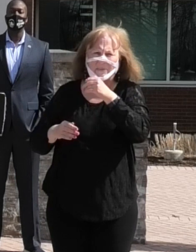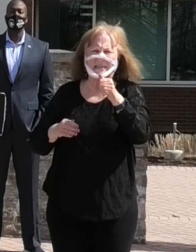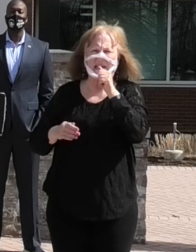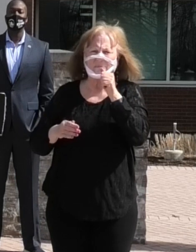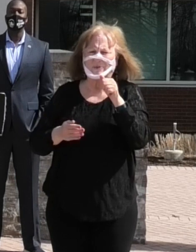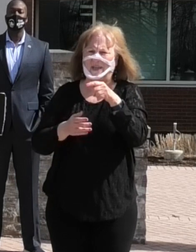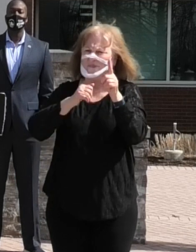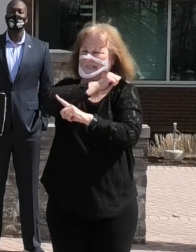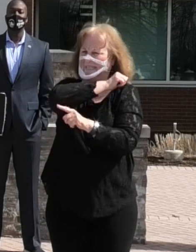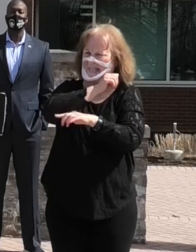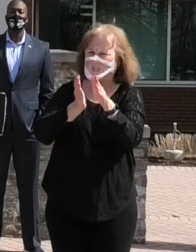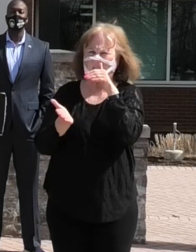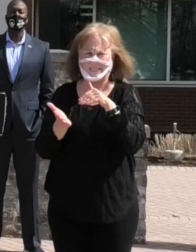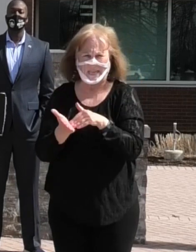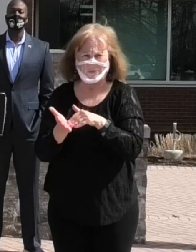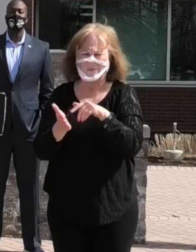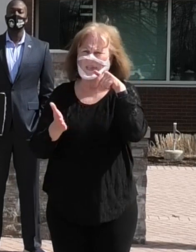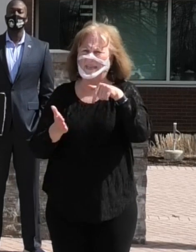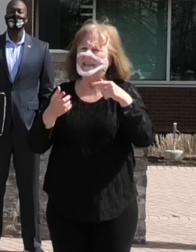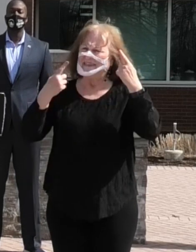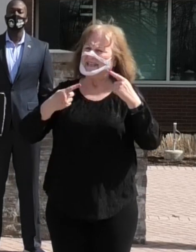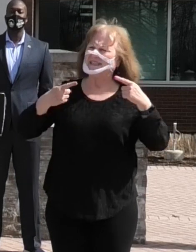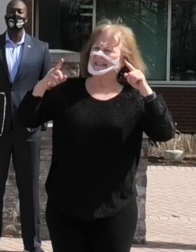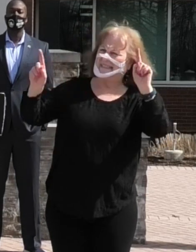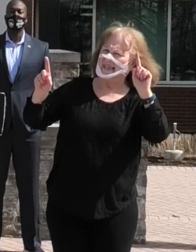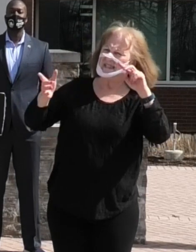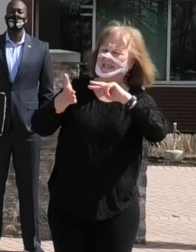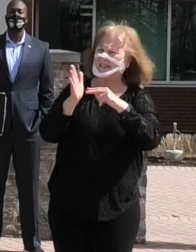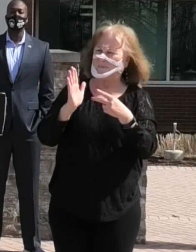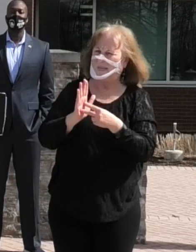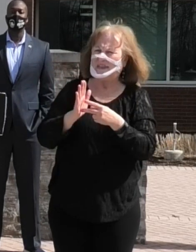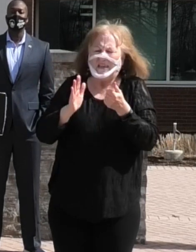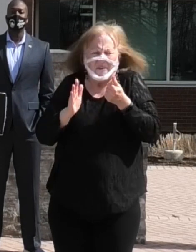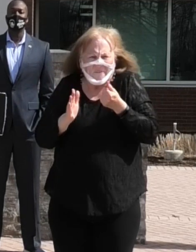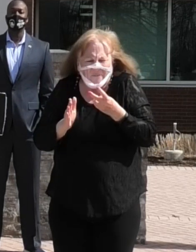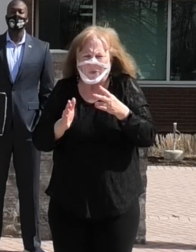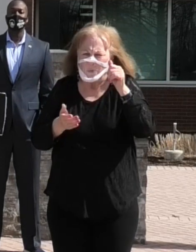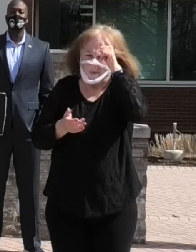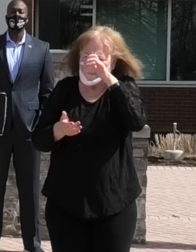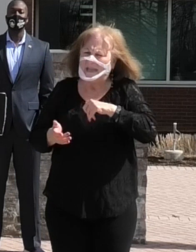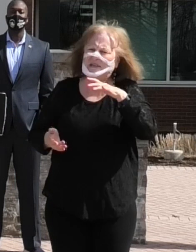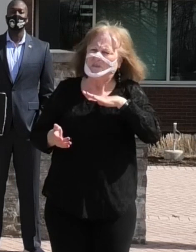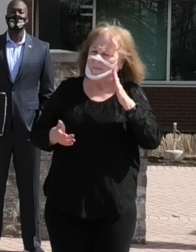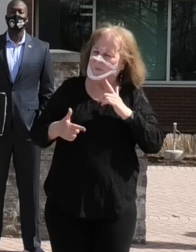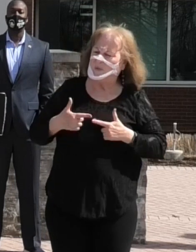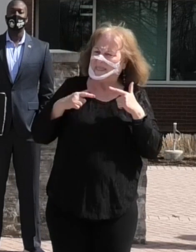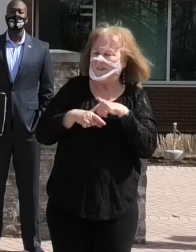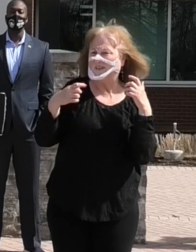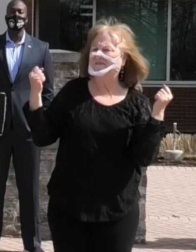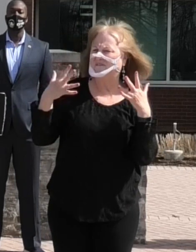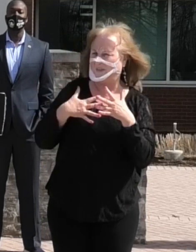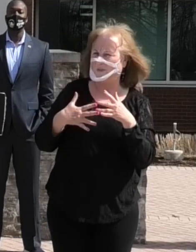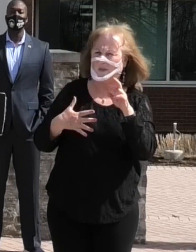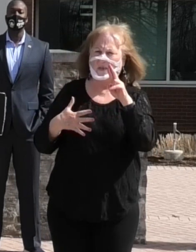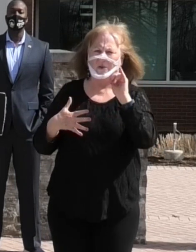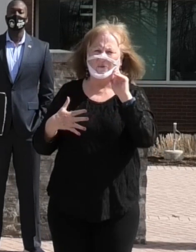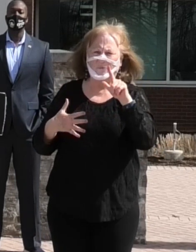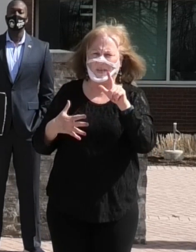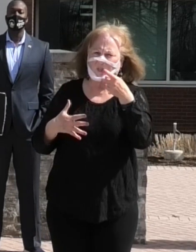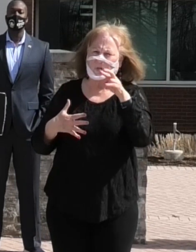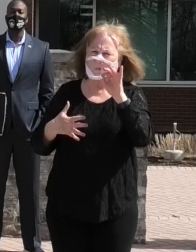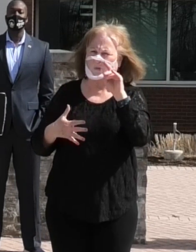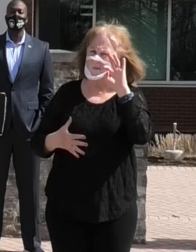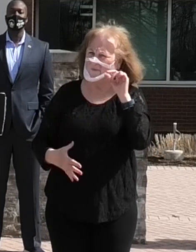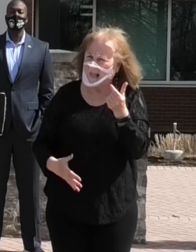detention centers. So these successes mean that fewer men and women will live in fear of racial